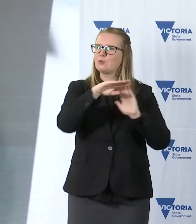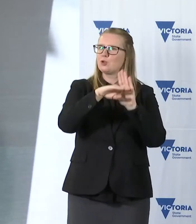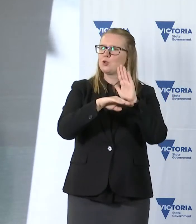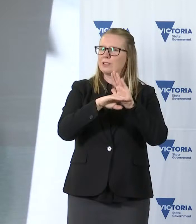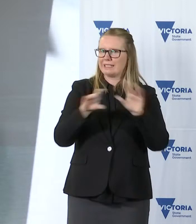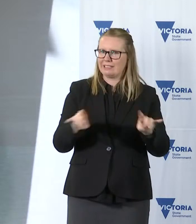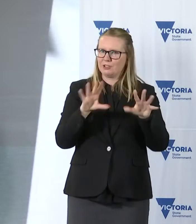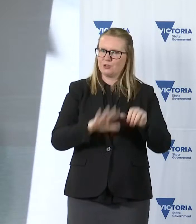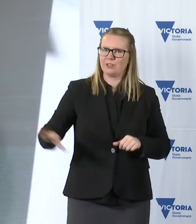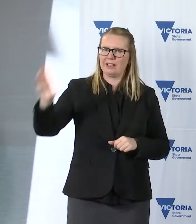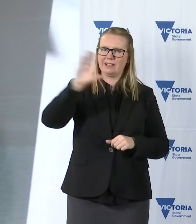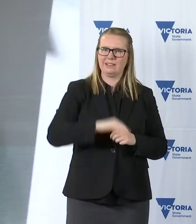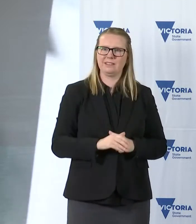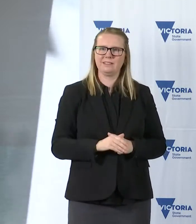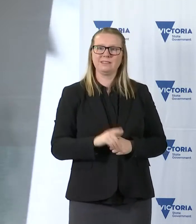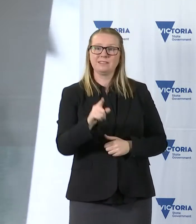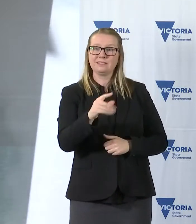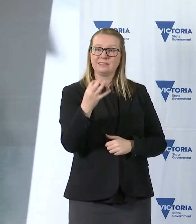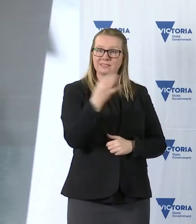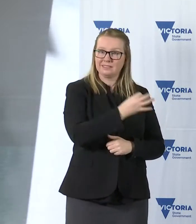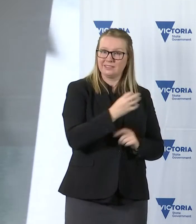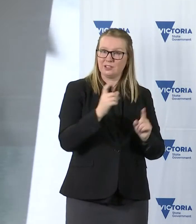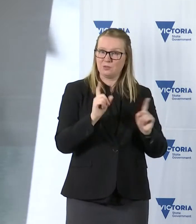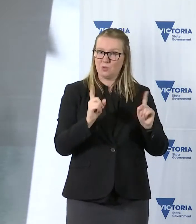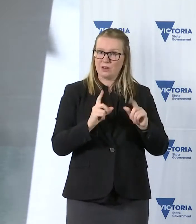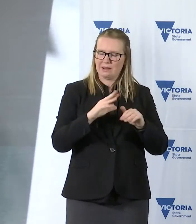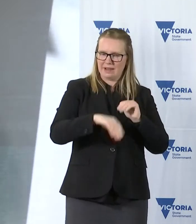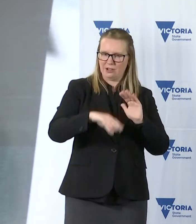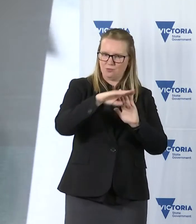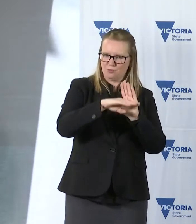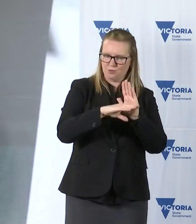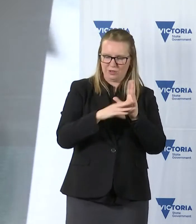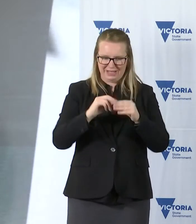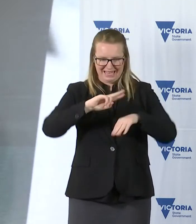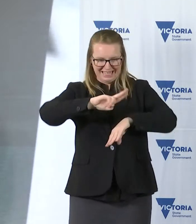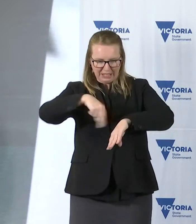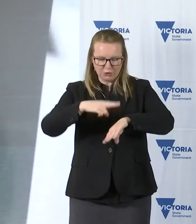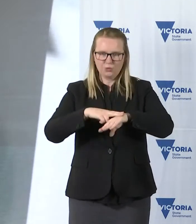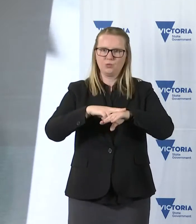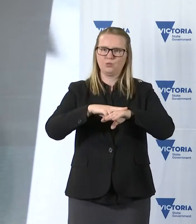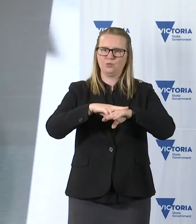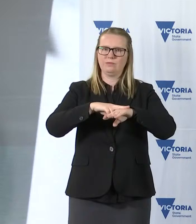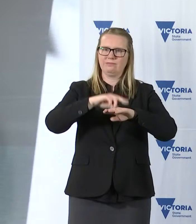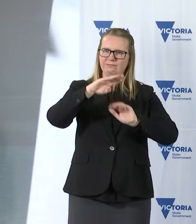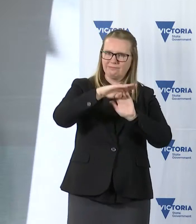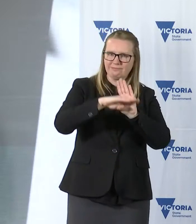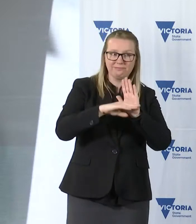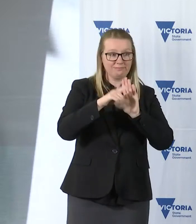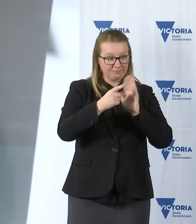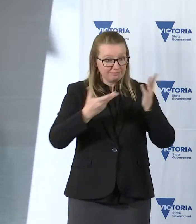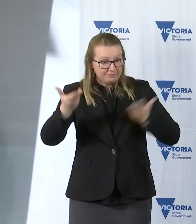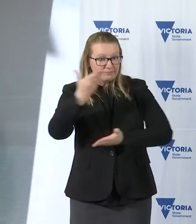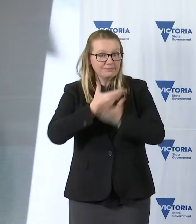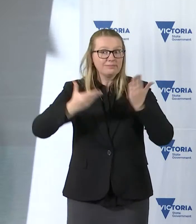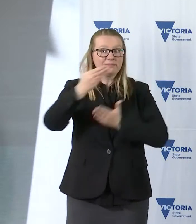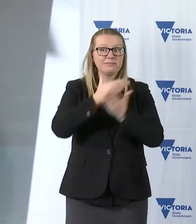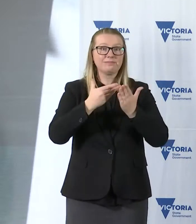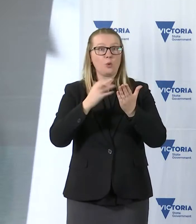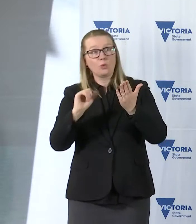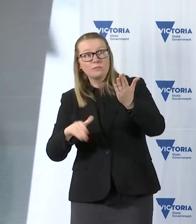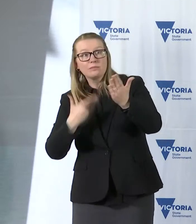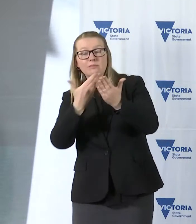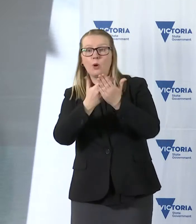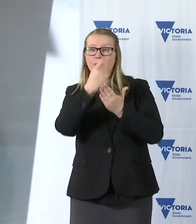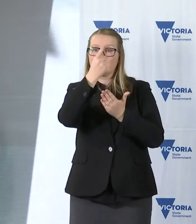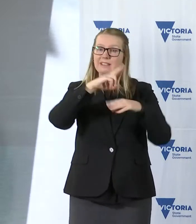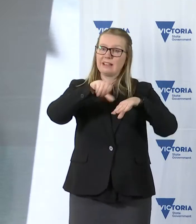there a role for AHPPC in working on what those national standards should be, and then maybe making those recommendations to National Cabinet